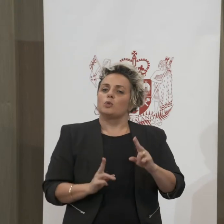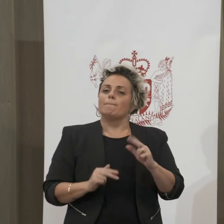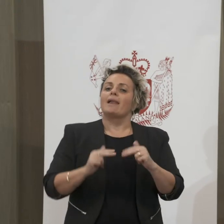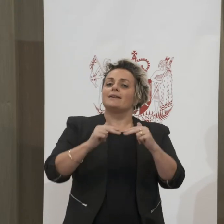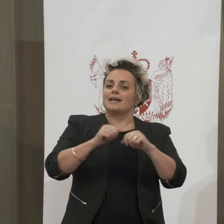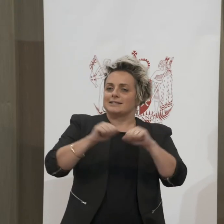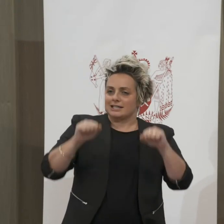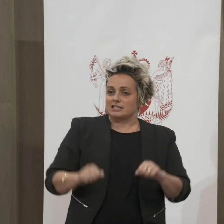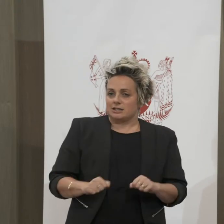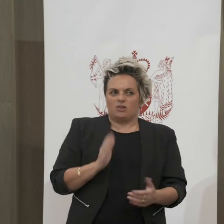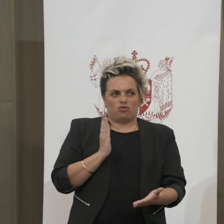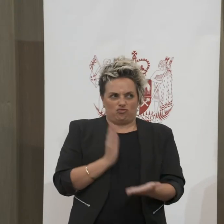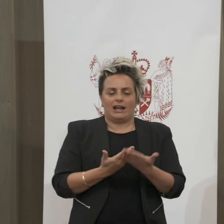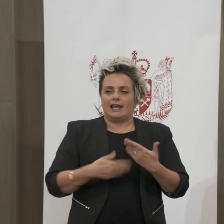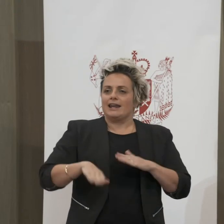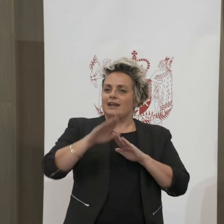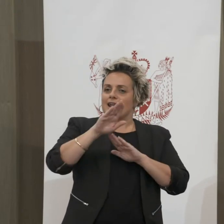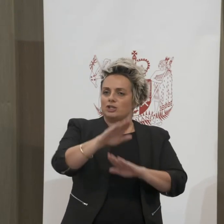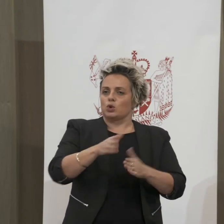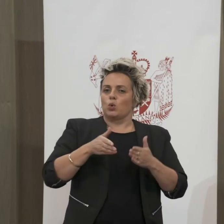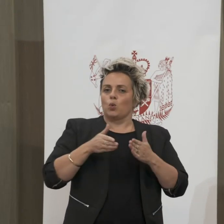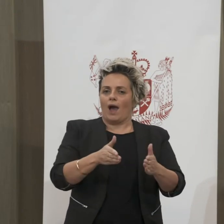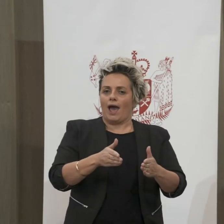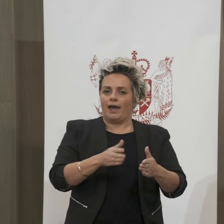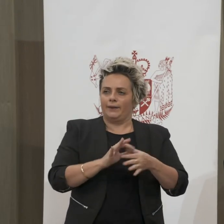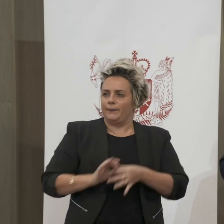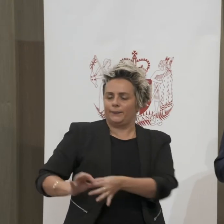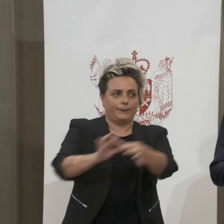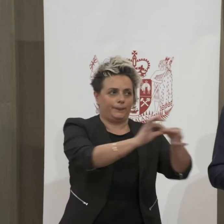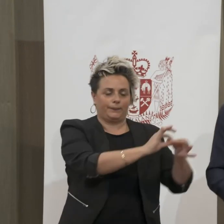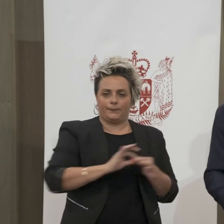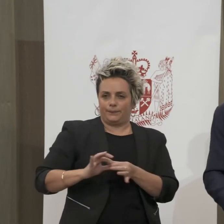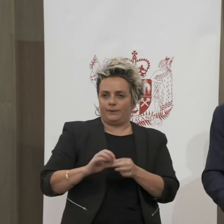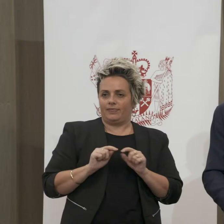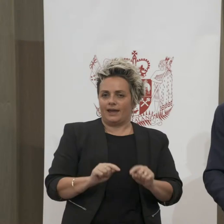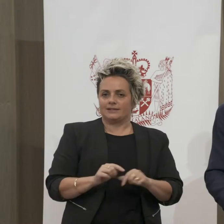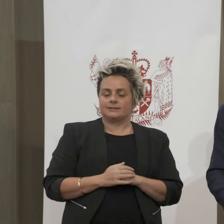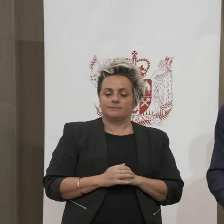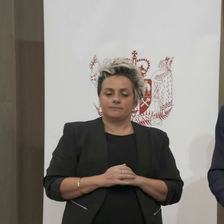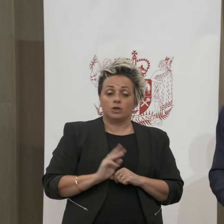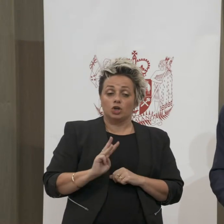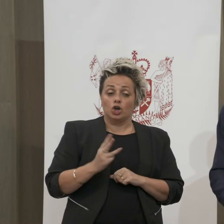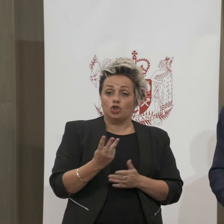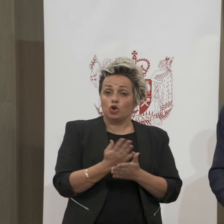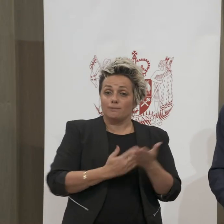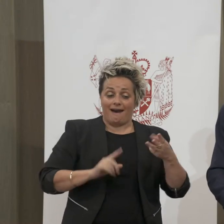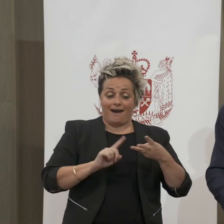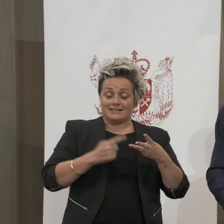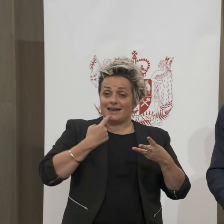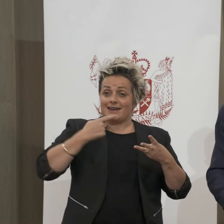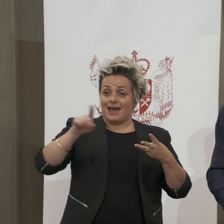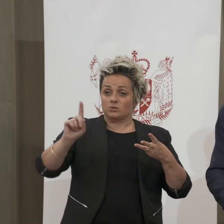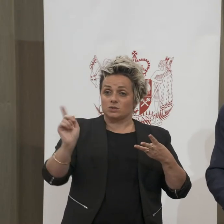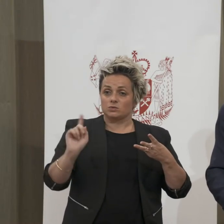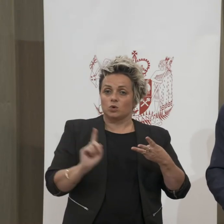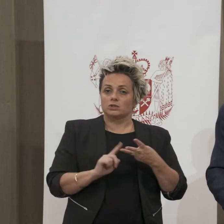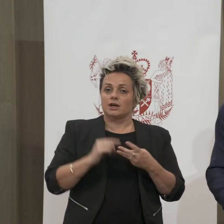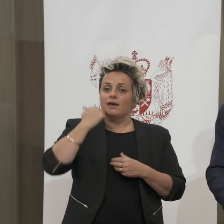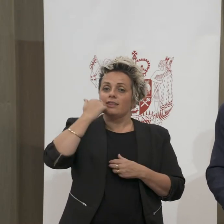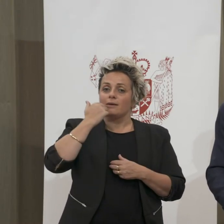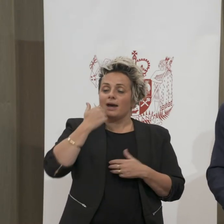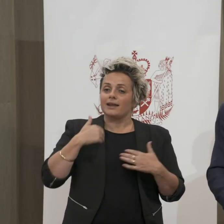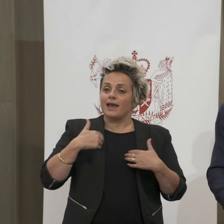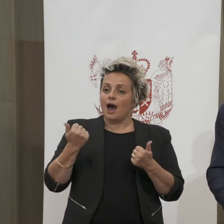genuinely operates in a national way. The third element I'm announcing today is the Māori